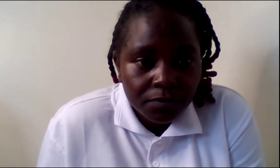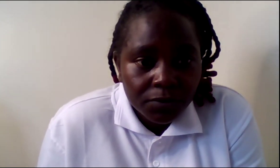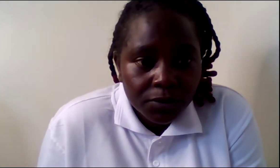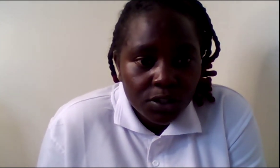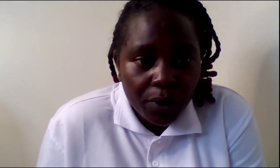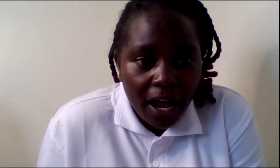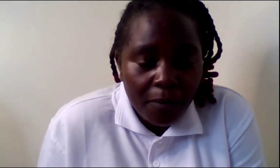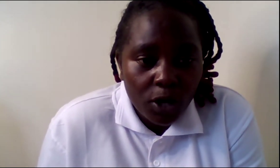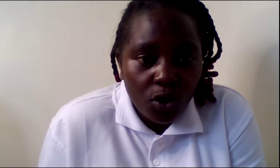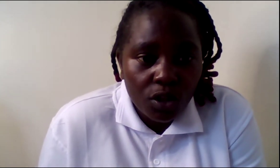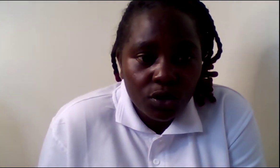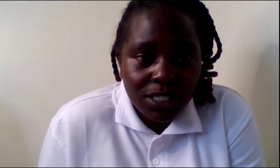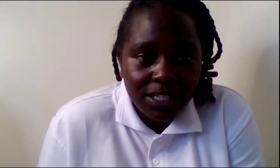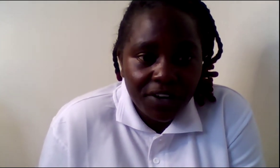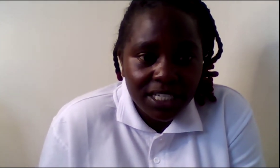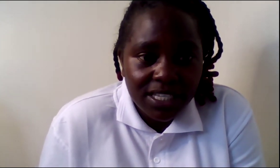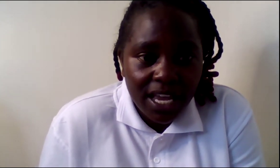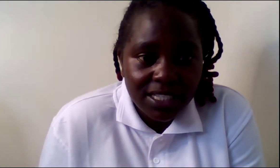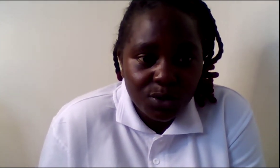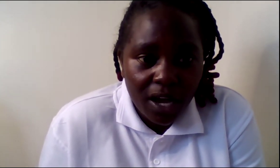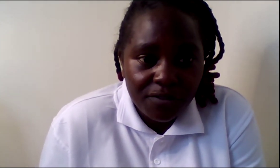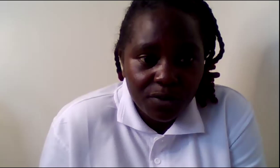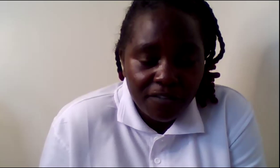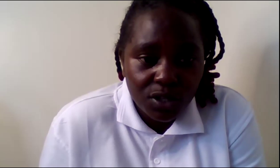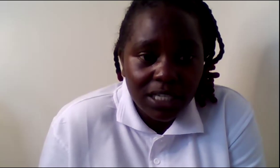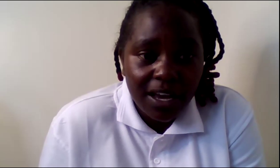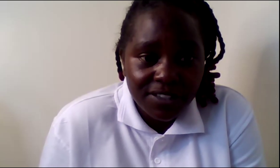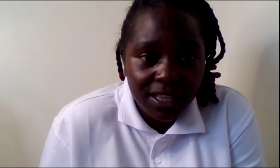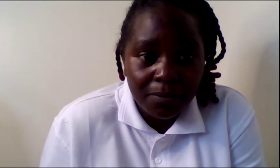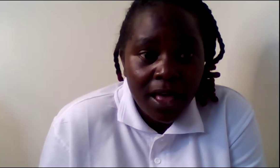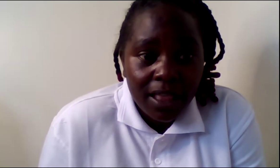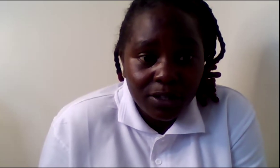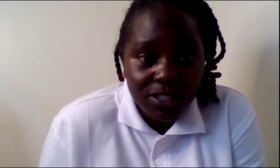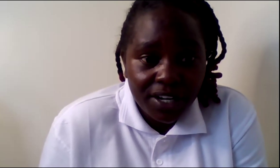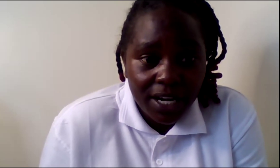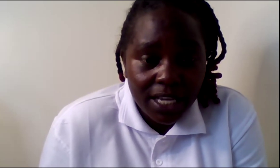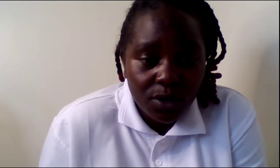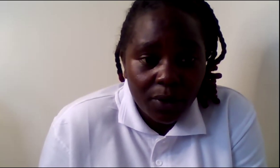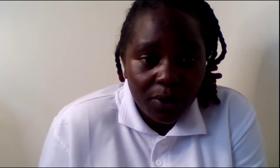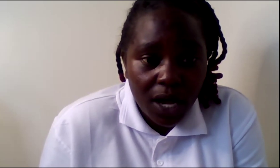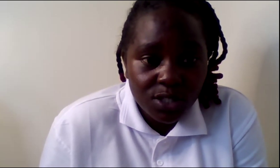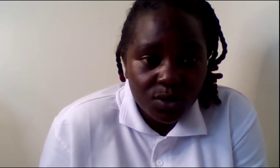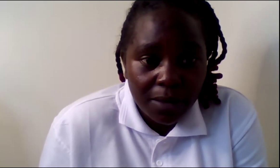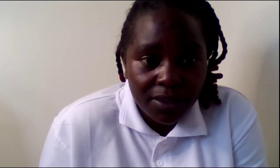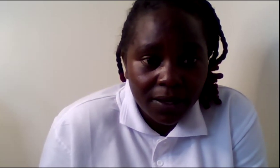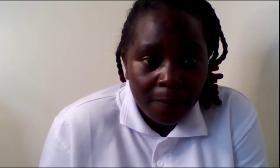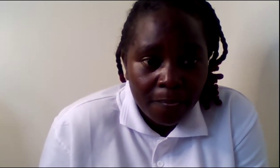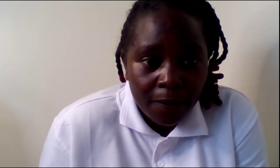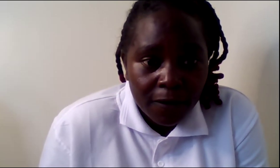So we have about all the different STIs that you have taught at. I have seen them. That is very nice. So I want to ask you something. So